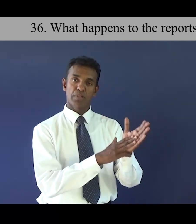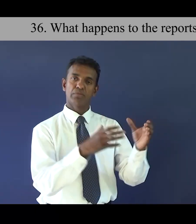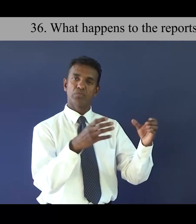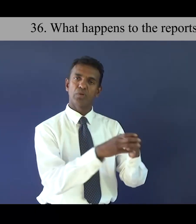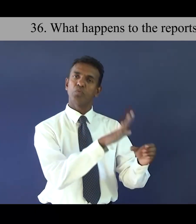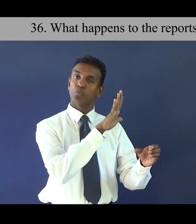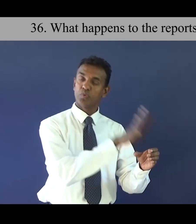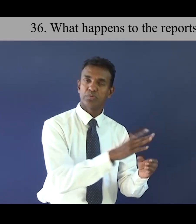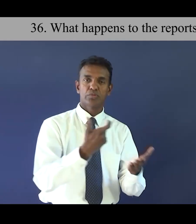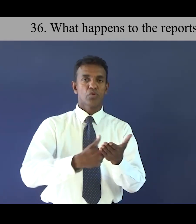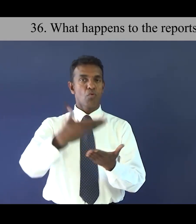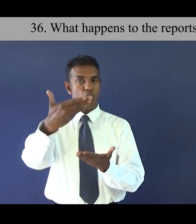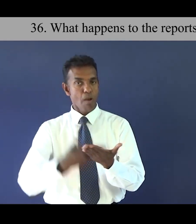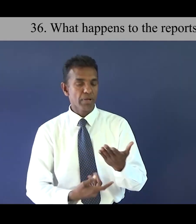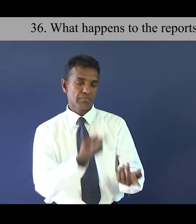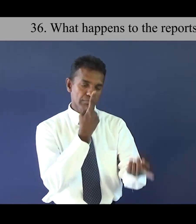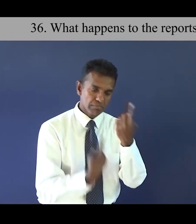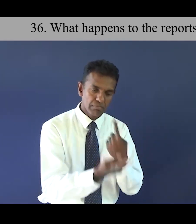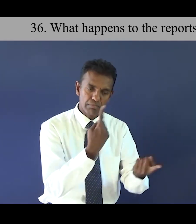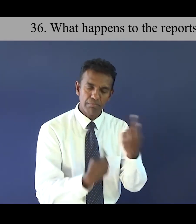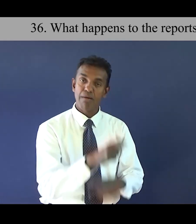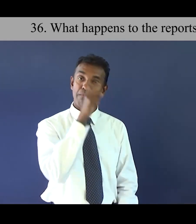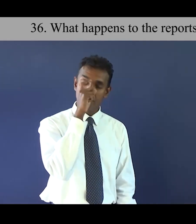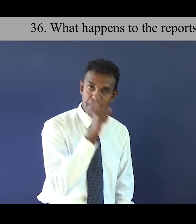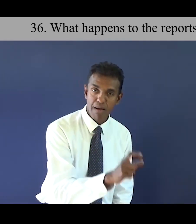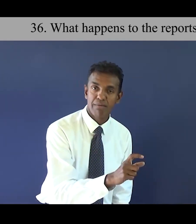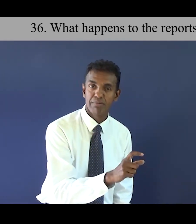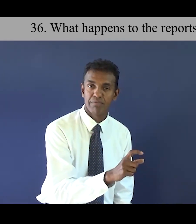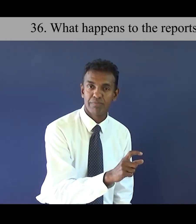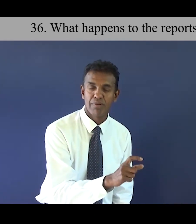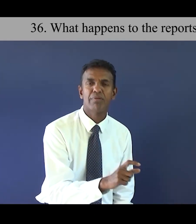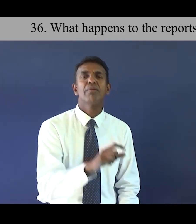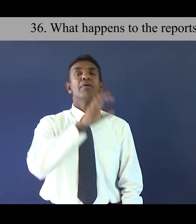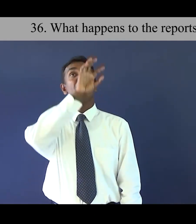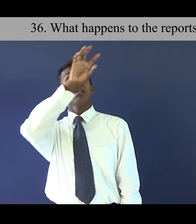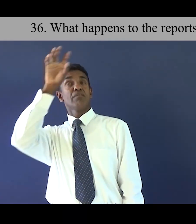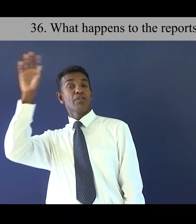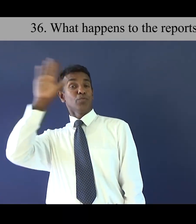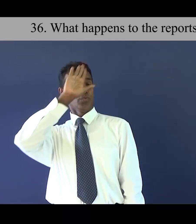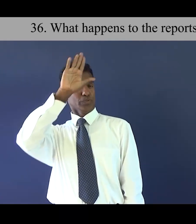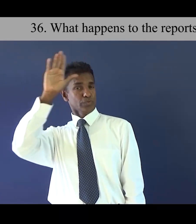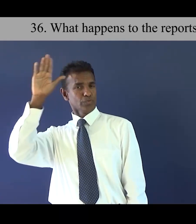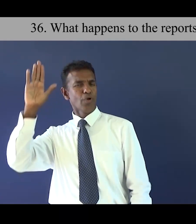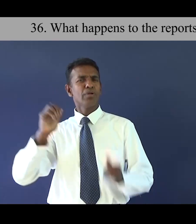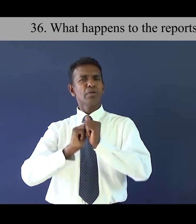give countries ideas and advice about what to do. They